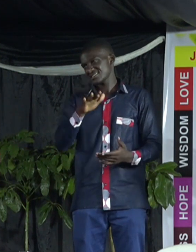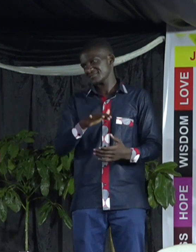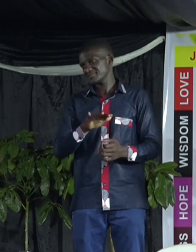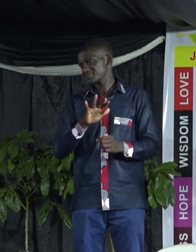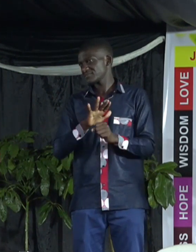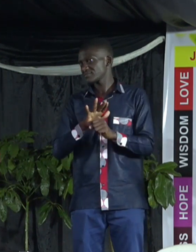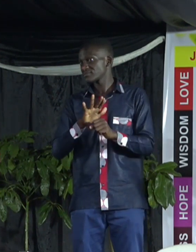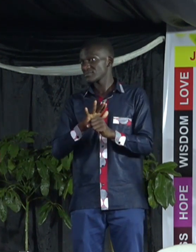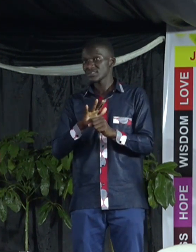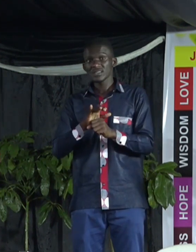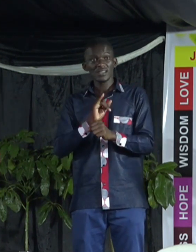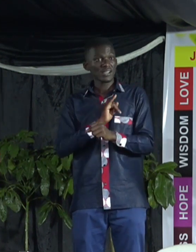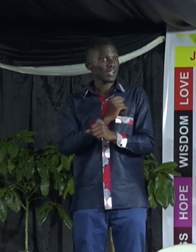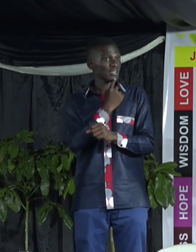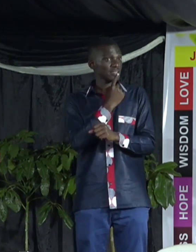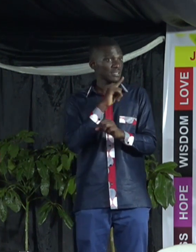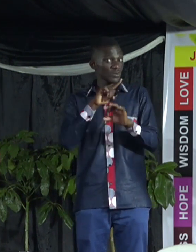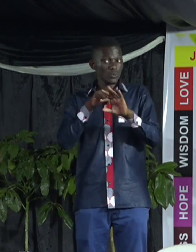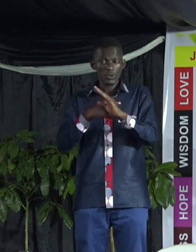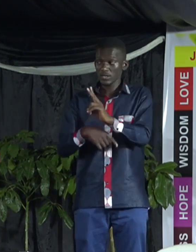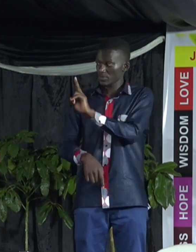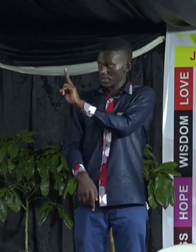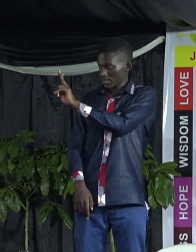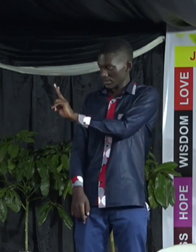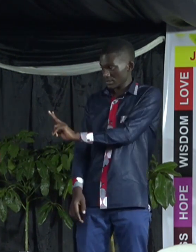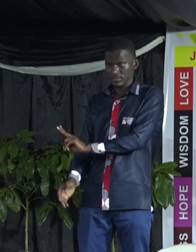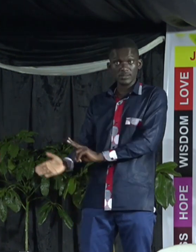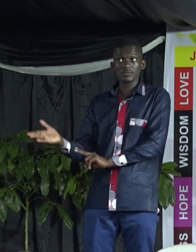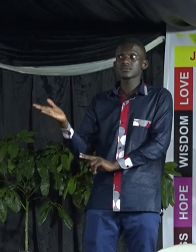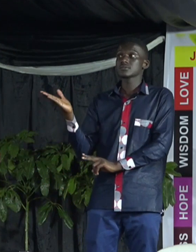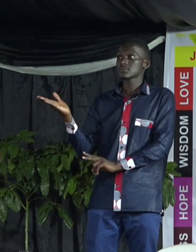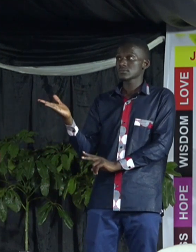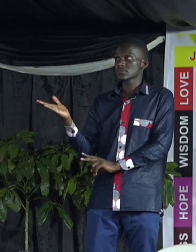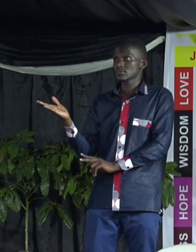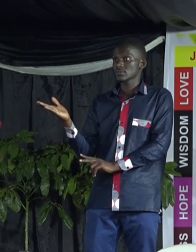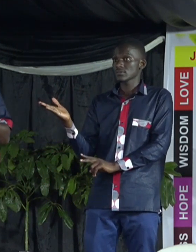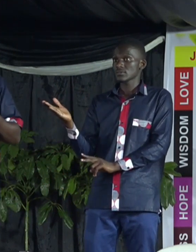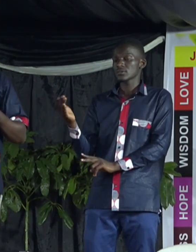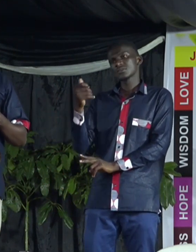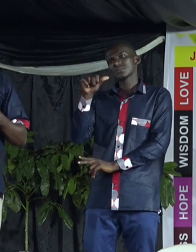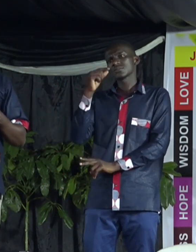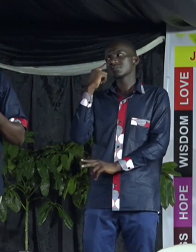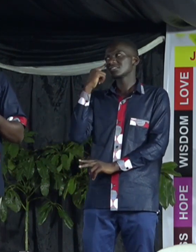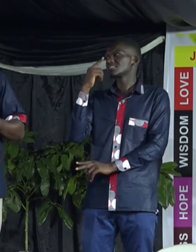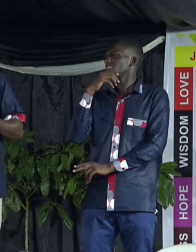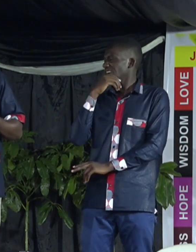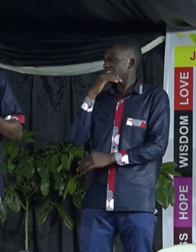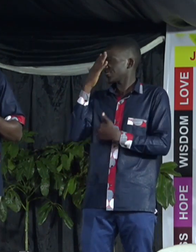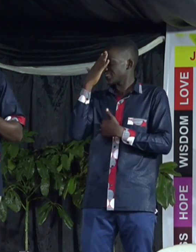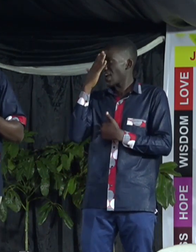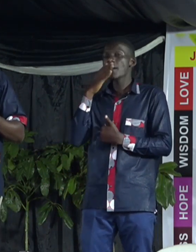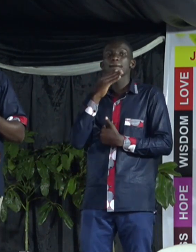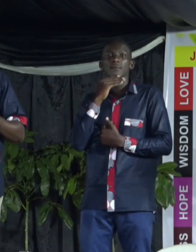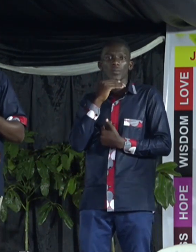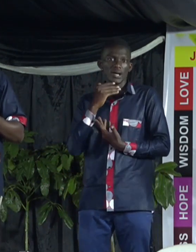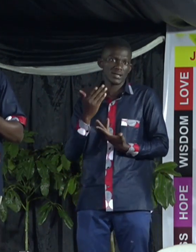so much. Kugambia tivoraba Emmanuel. When you see Emmanuel, You see